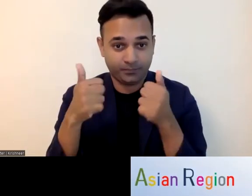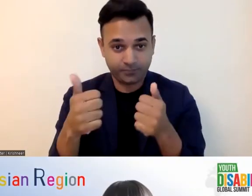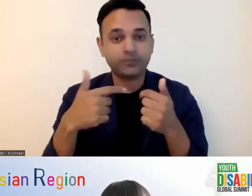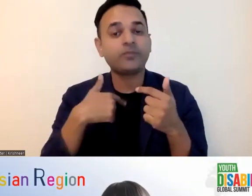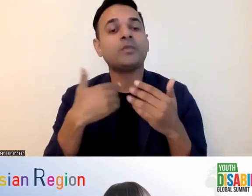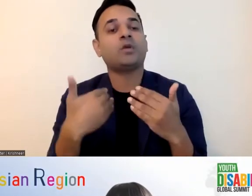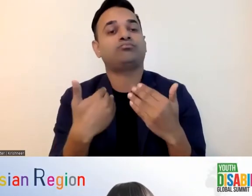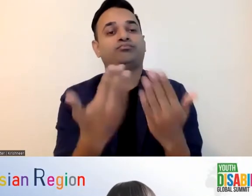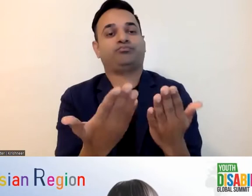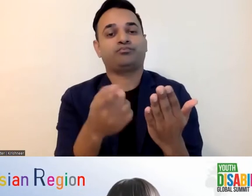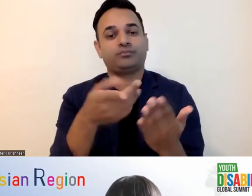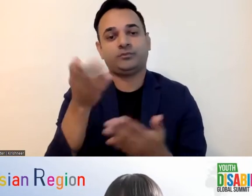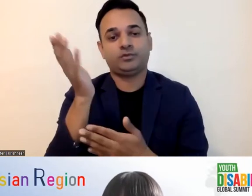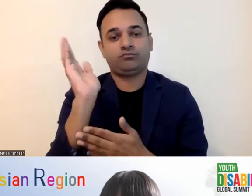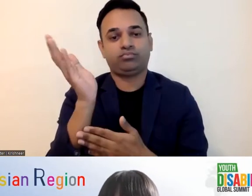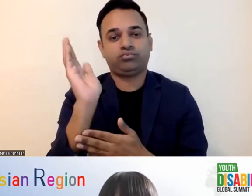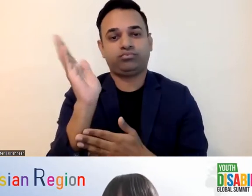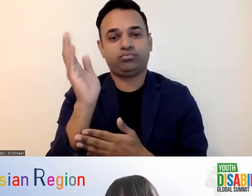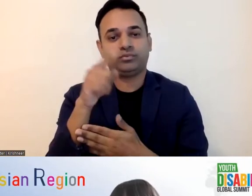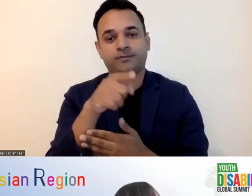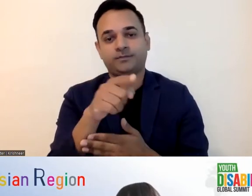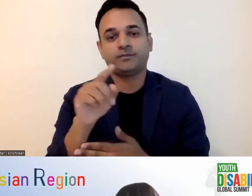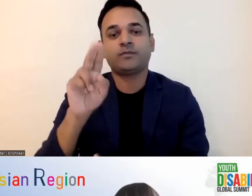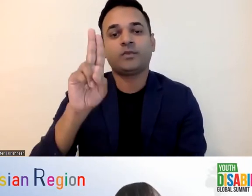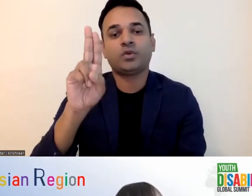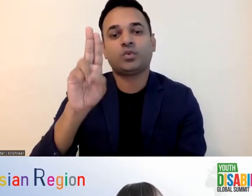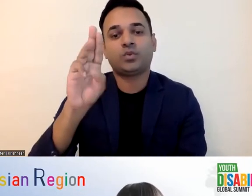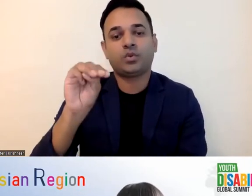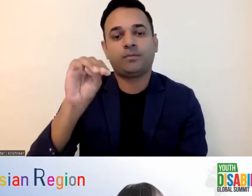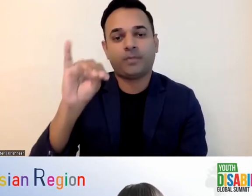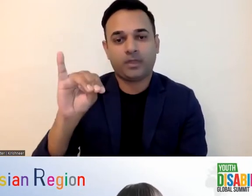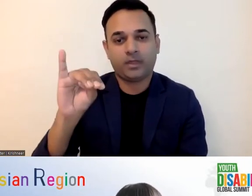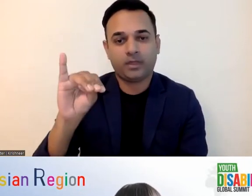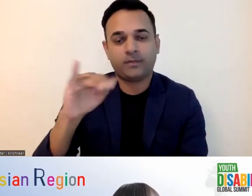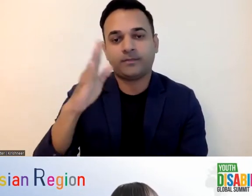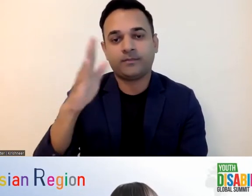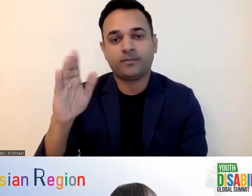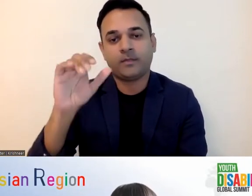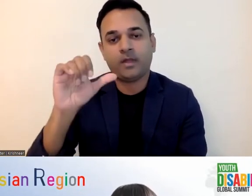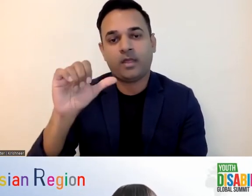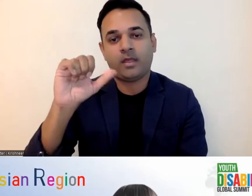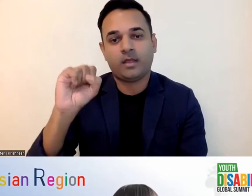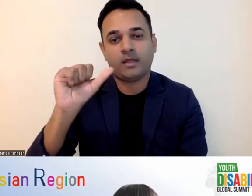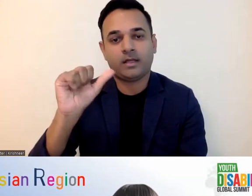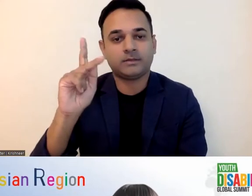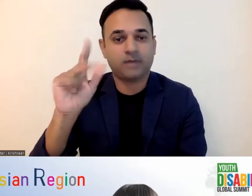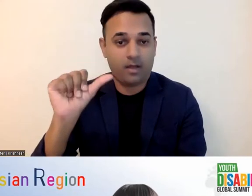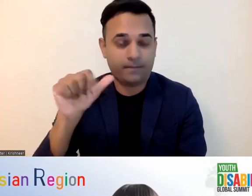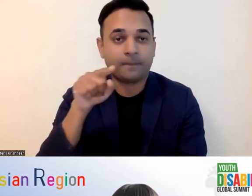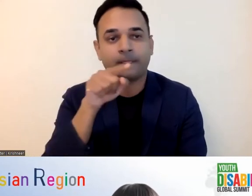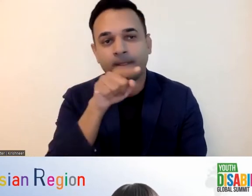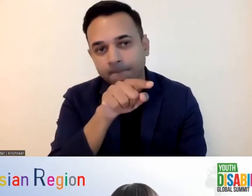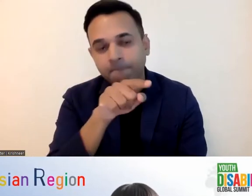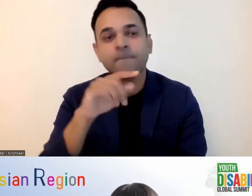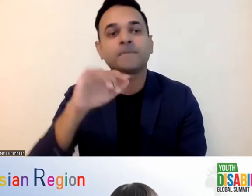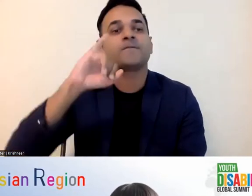Basley Institute. Her primary role involves working on the disabled person-led monitoring of the United Nations Convention on the